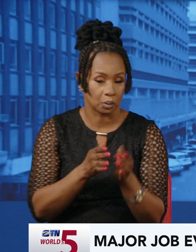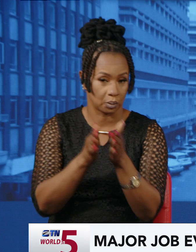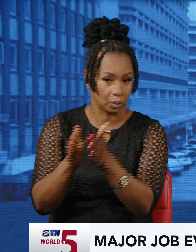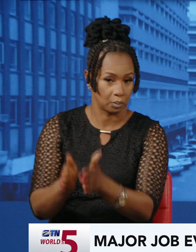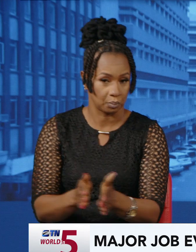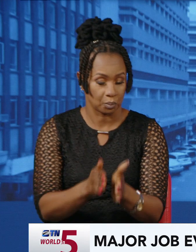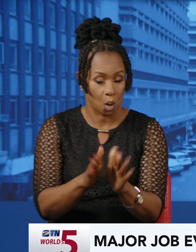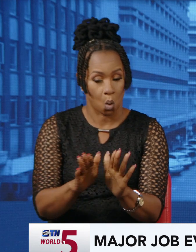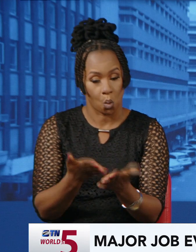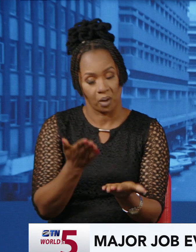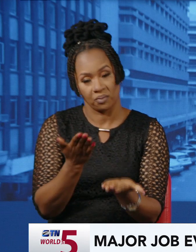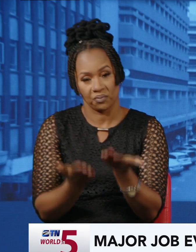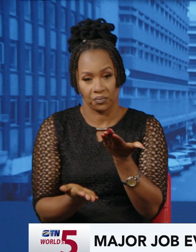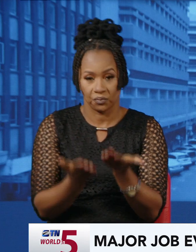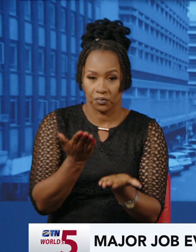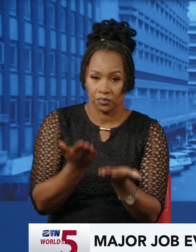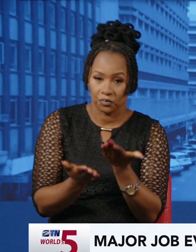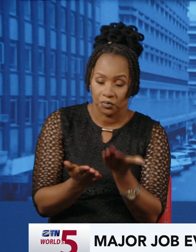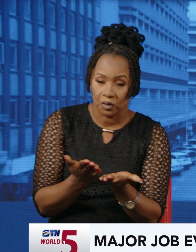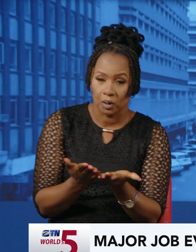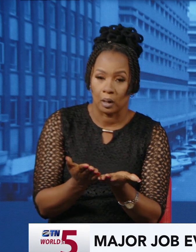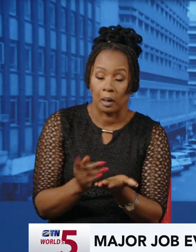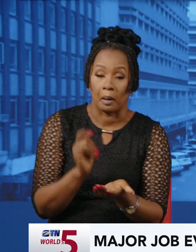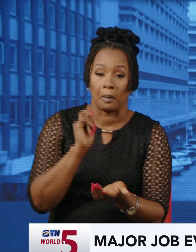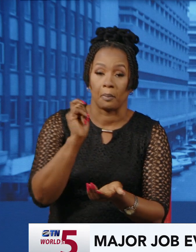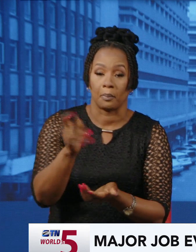a fair and equitable compensation structure.